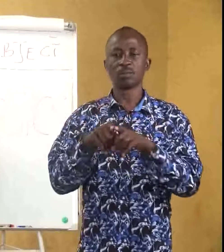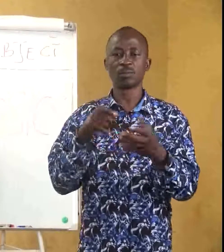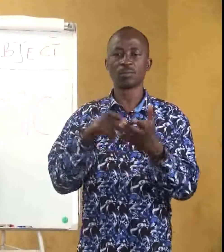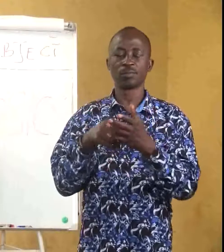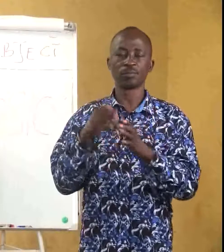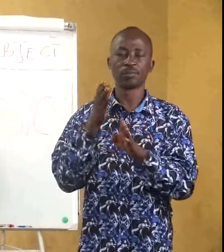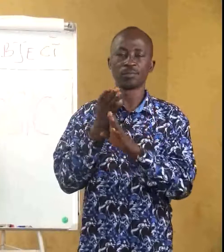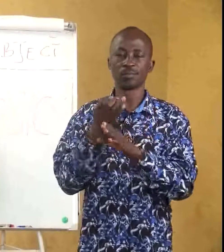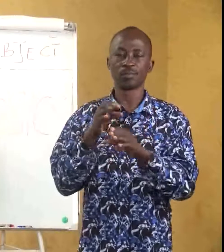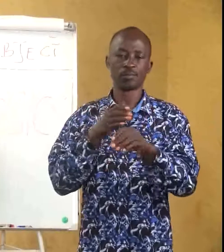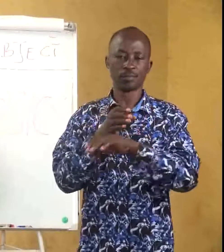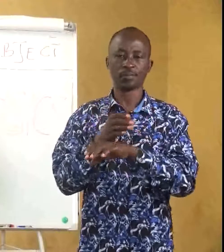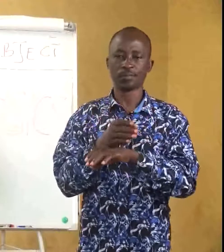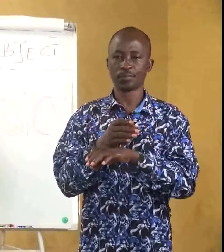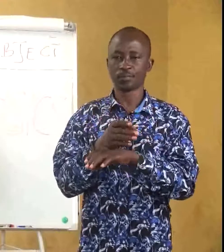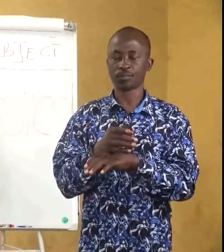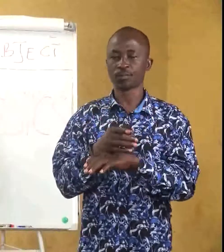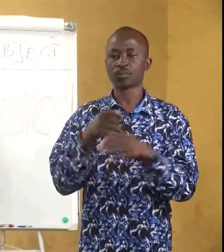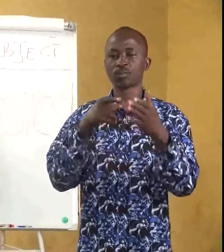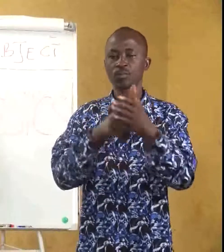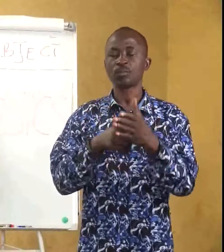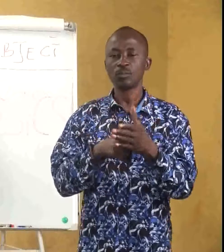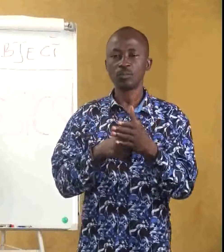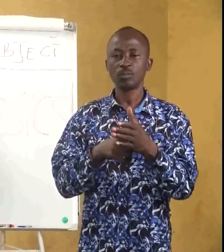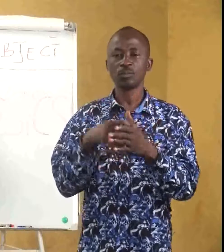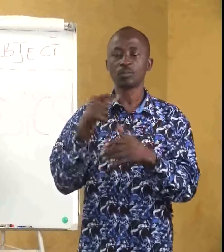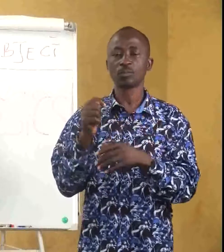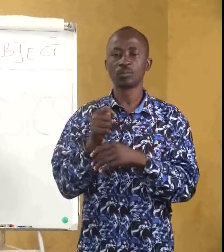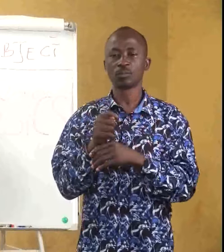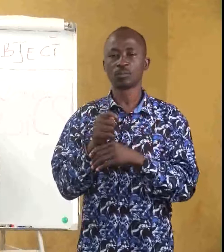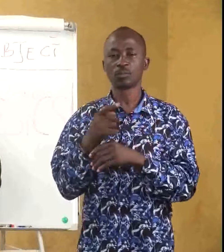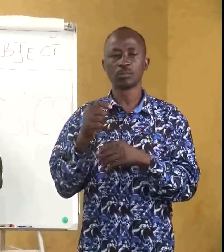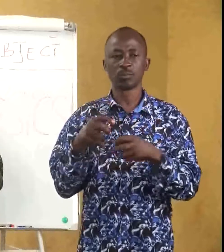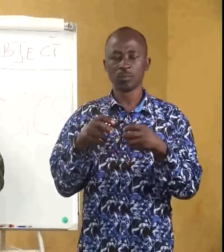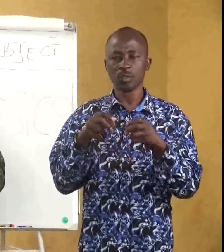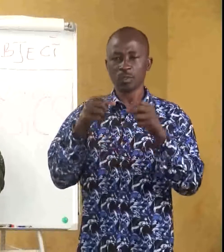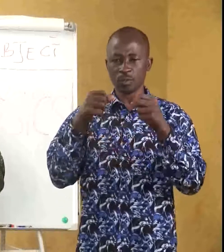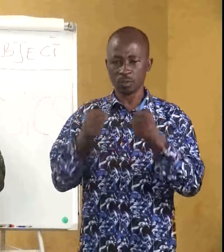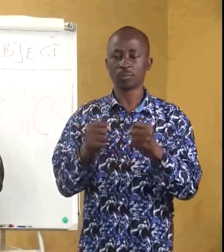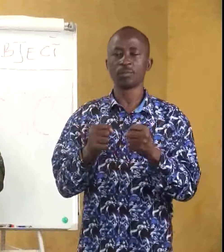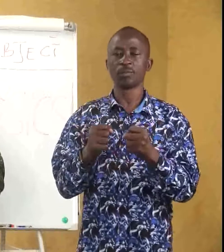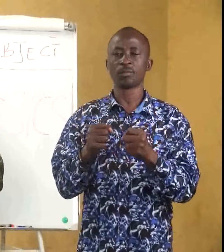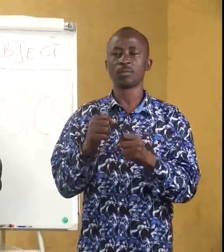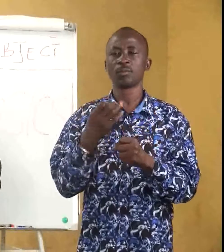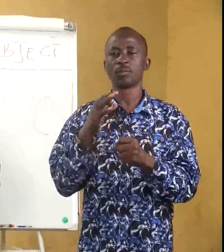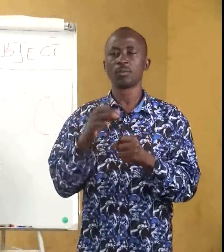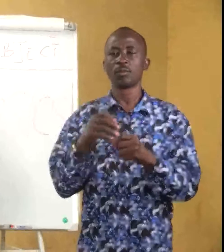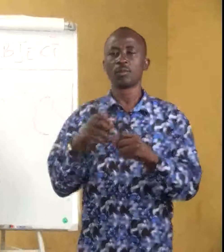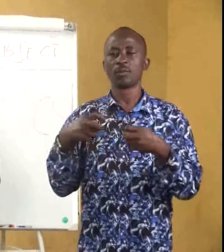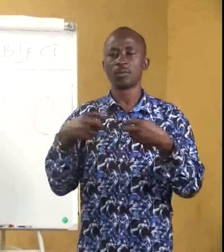force determine or show the density of an electric field or the